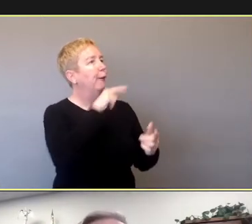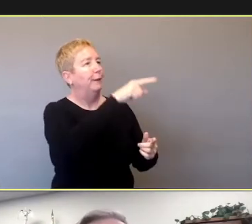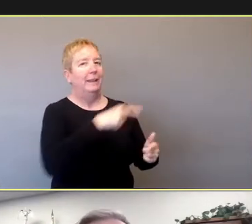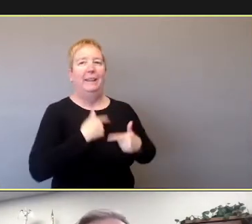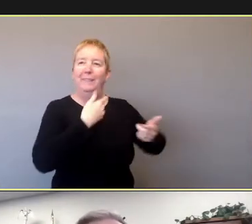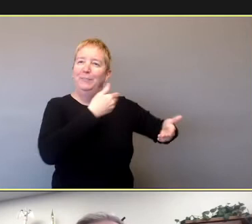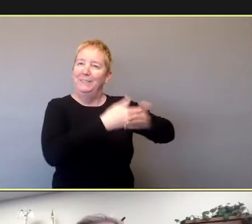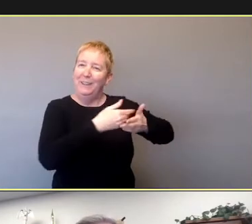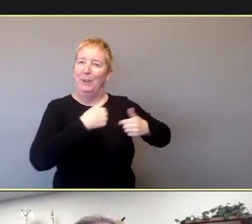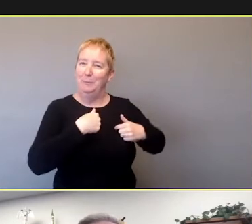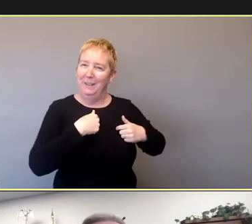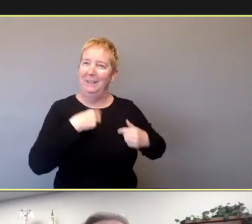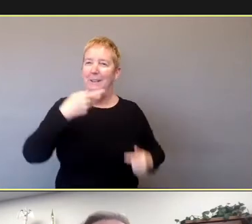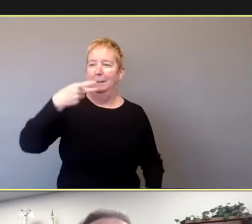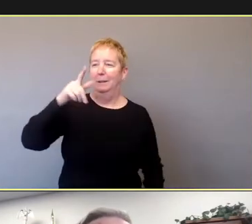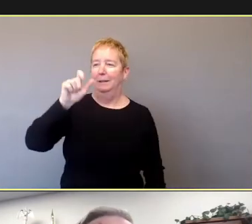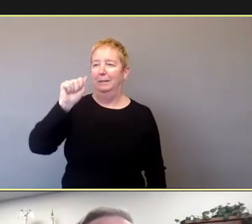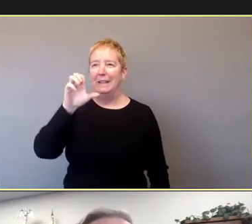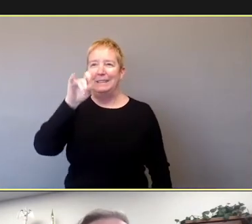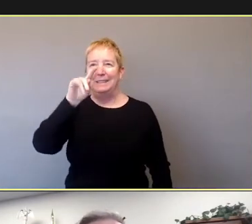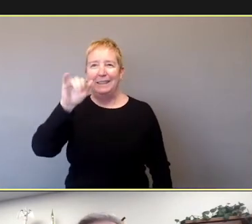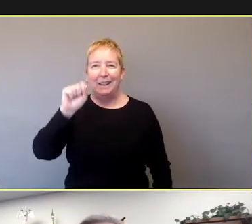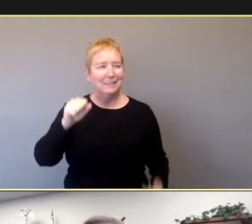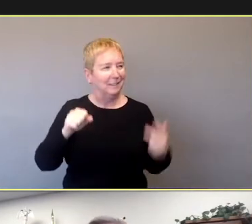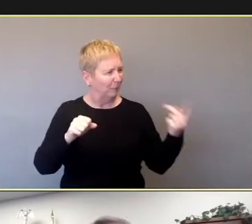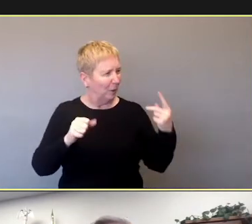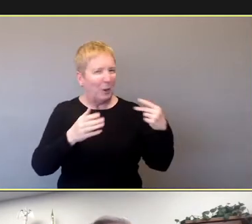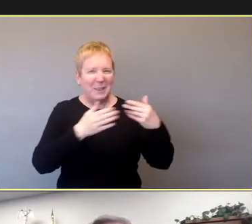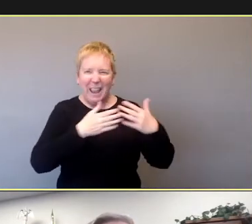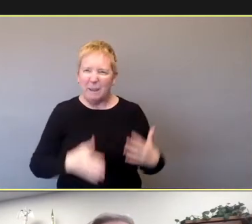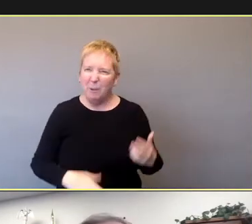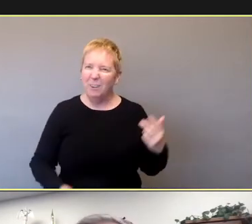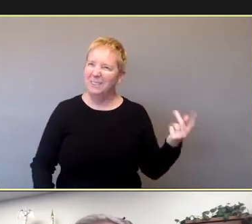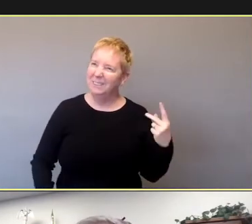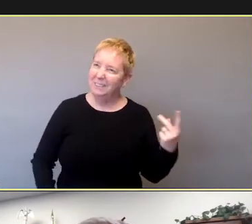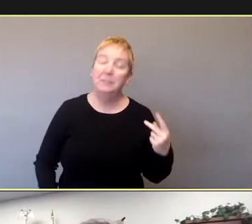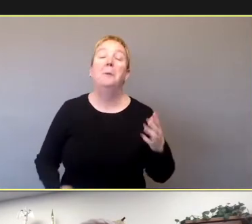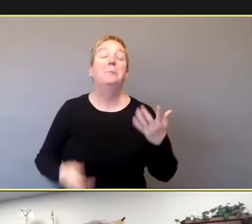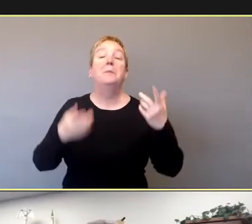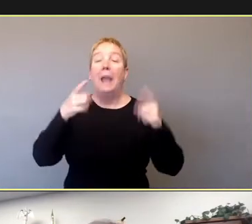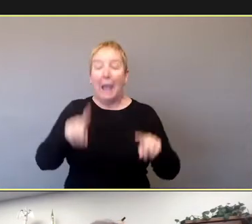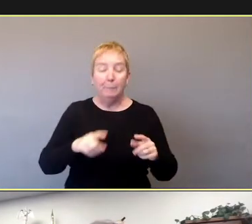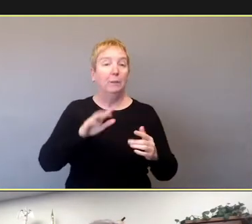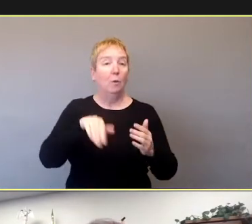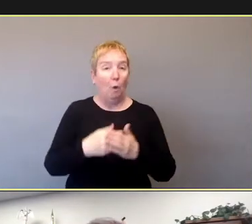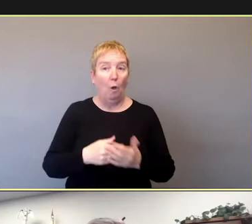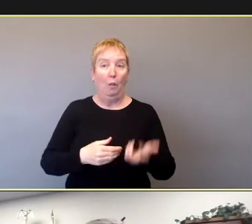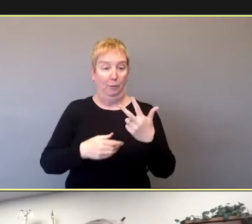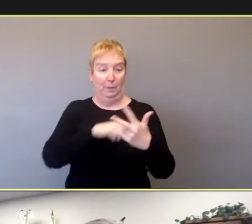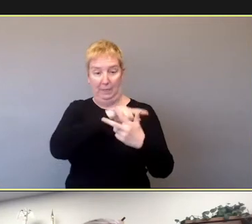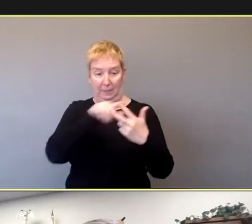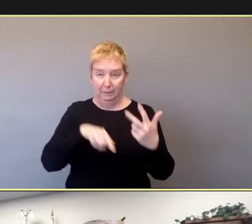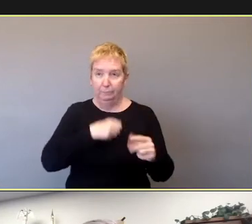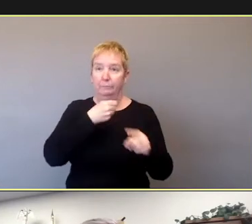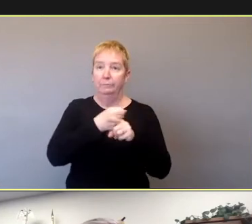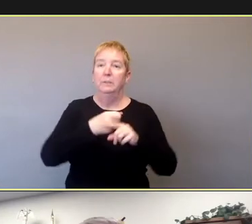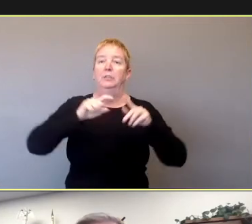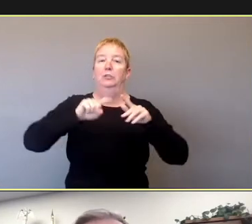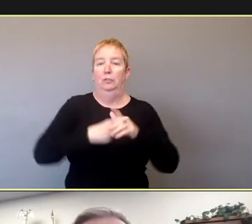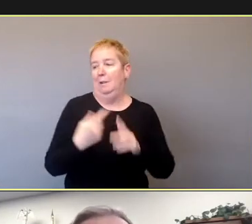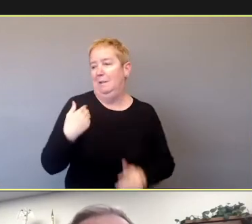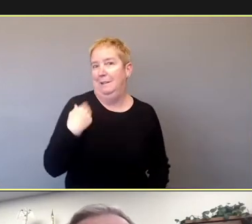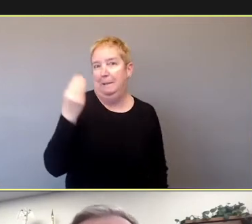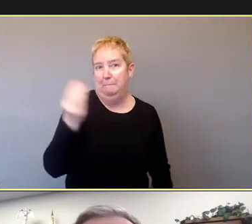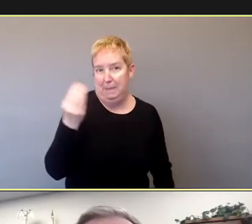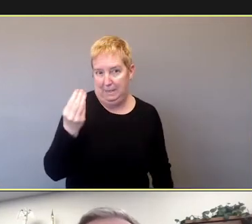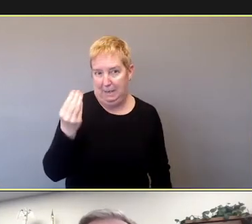in Placitas. Interestingly, all 3 of these folks started on Monday, so we have 3 new positions. Dr. Acosta